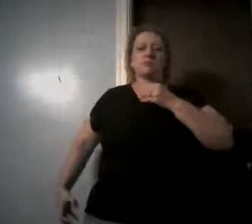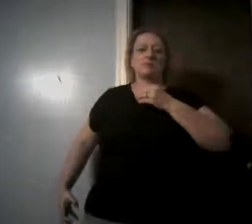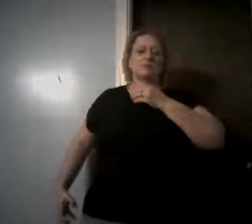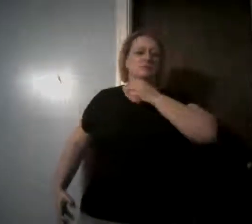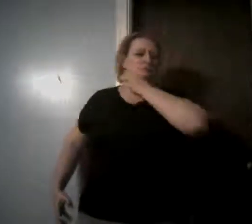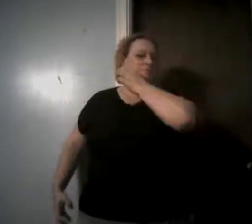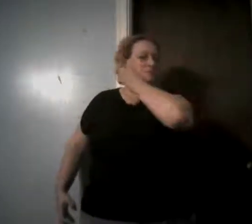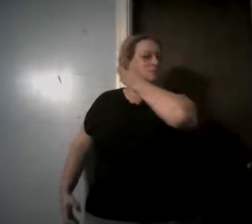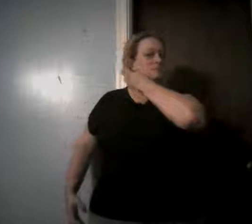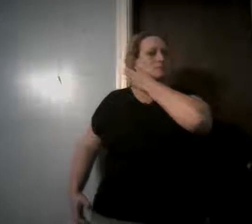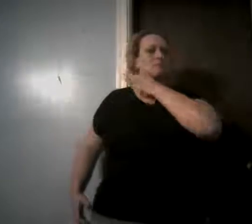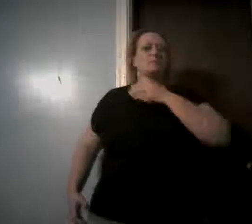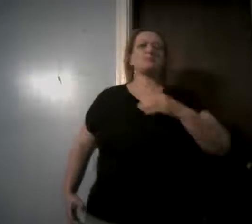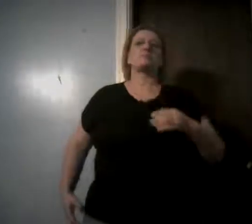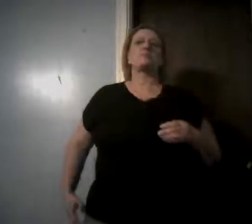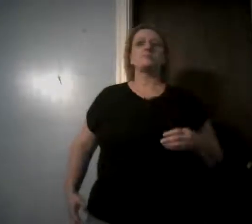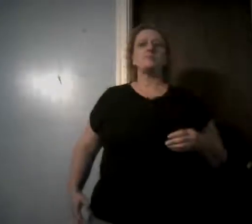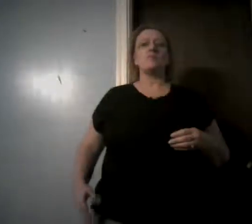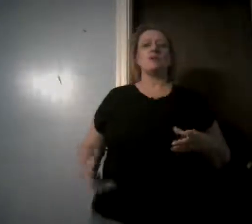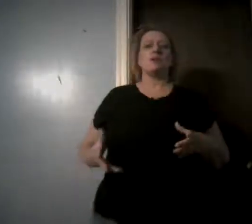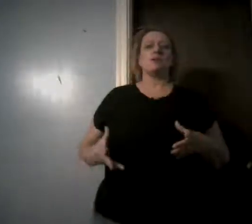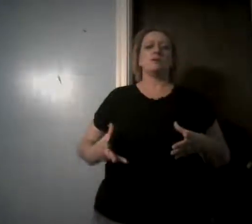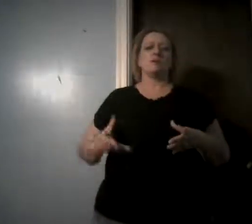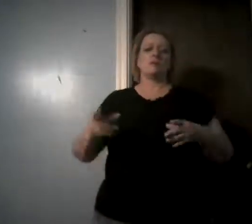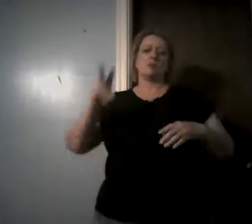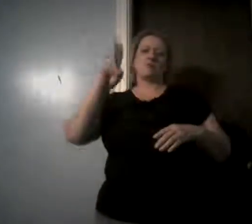Hemorrhoids are swollen veins in the anal canal.